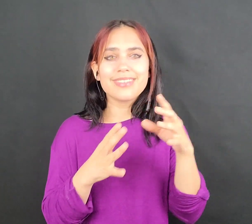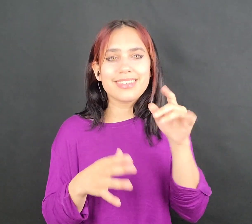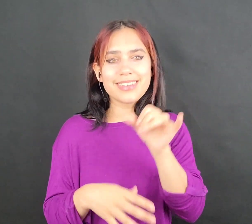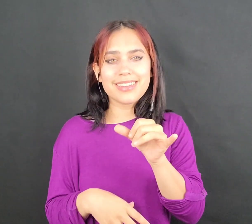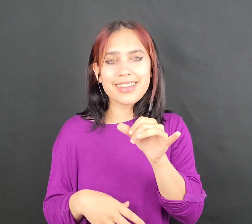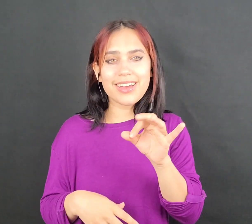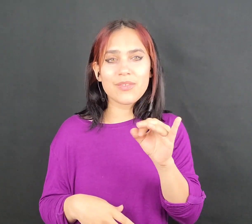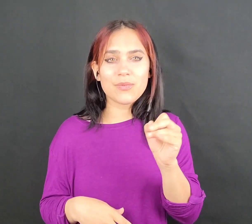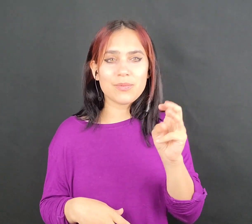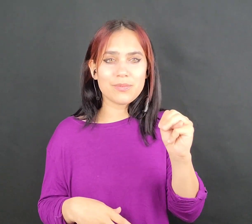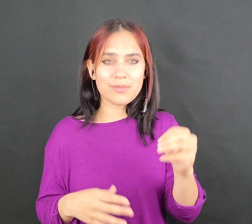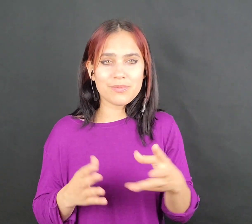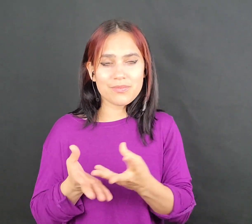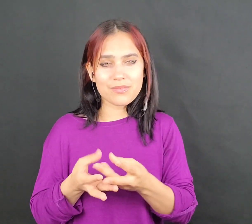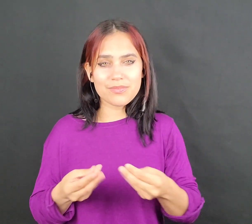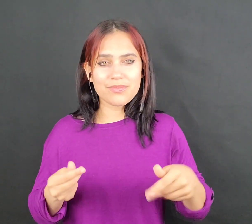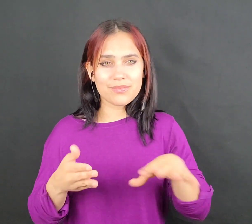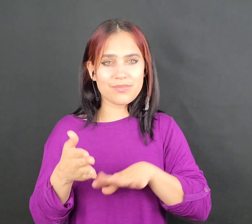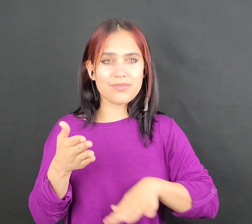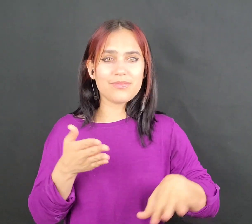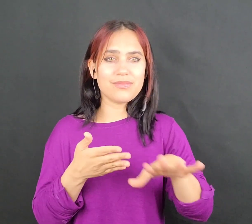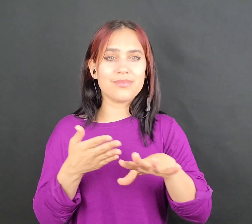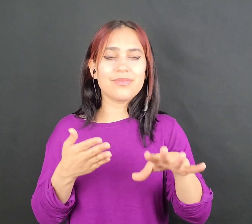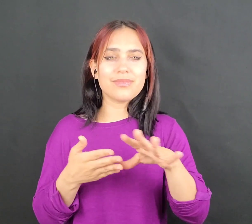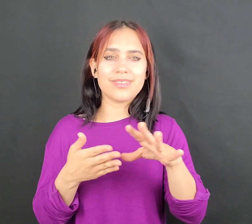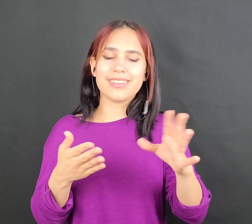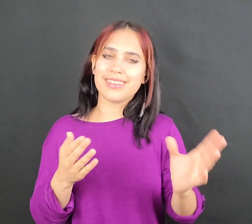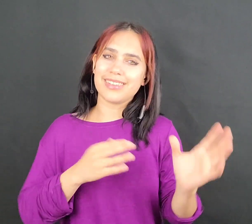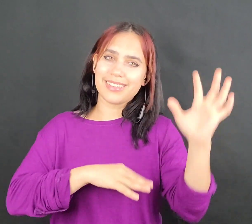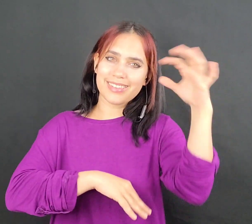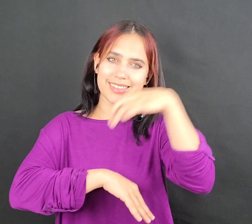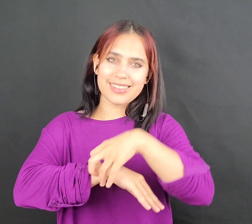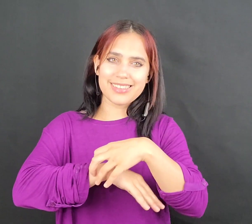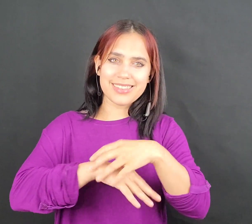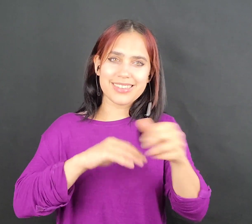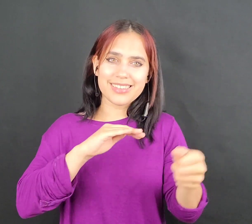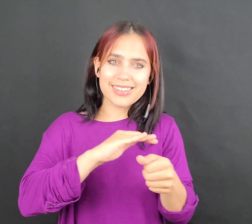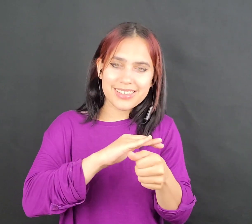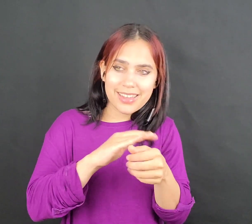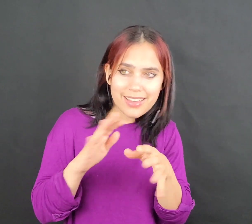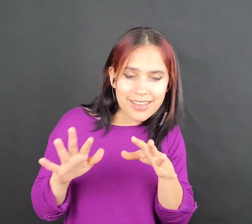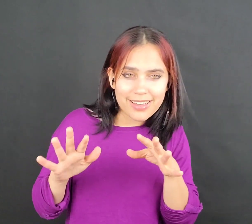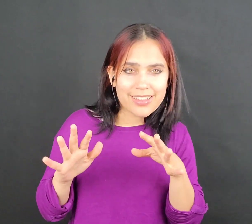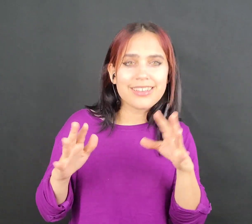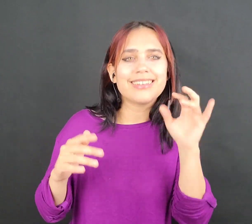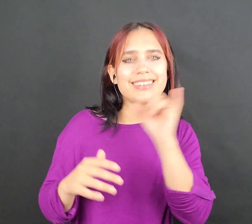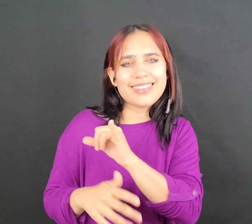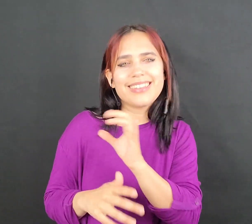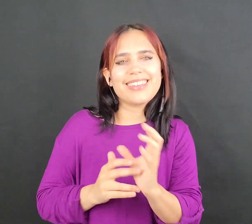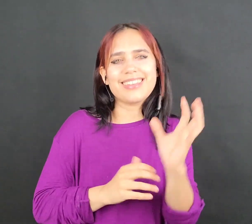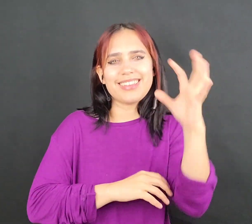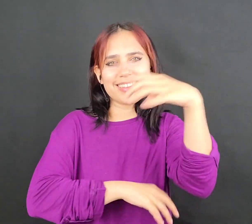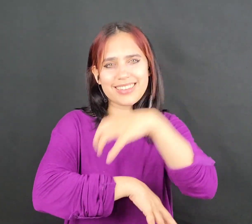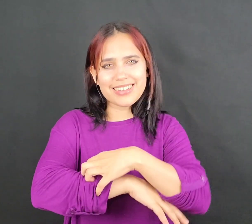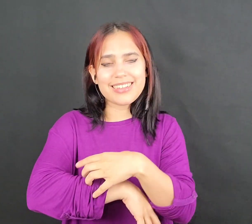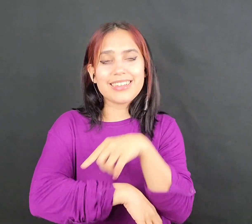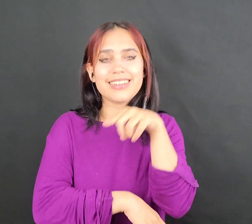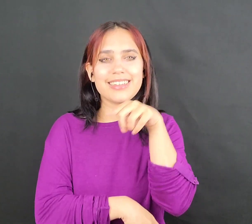formed through deposits of calcium carbonate and other minerals which are precipitated from mineralized water solutions. An average